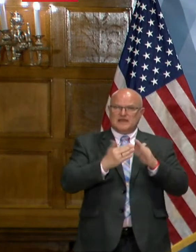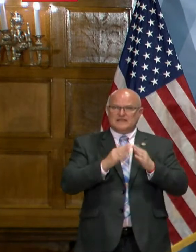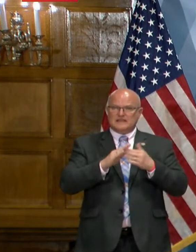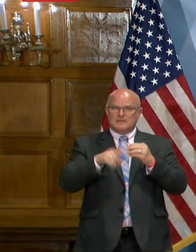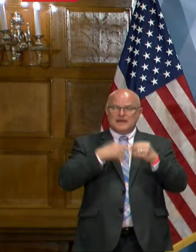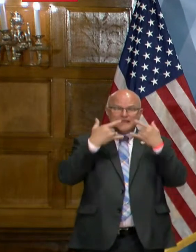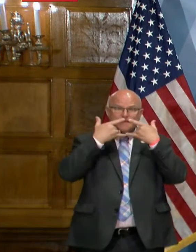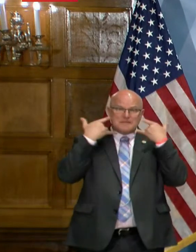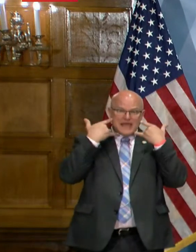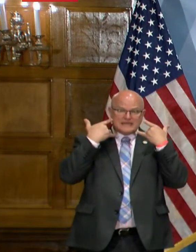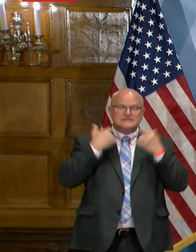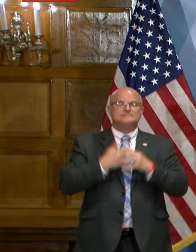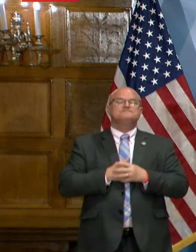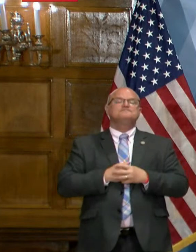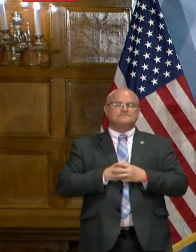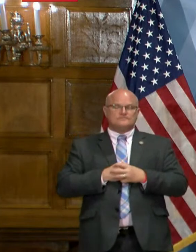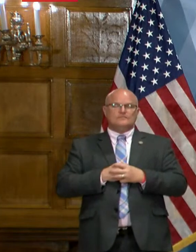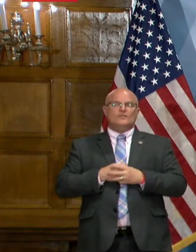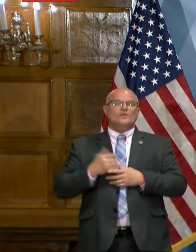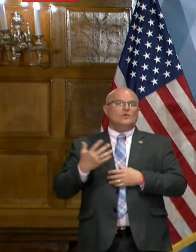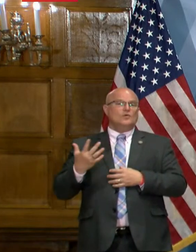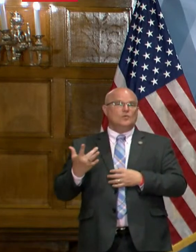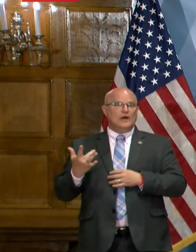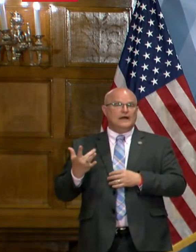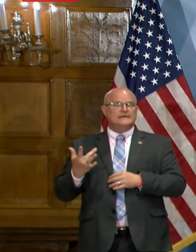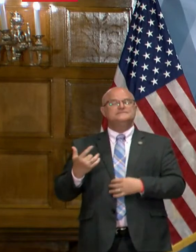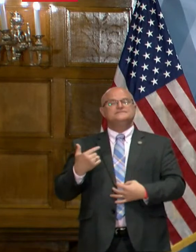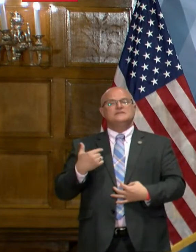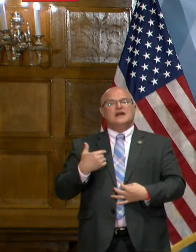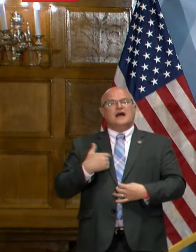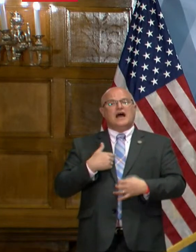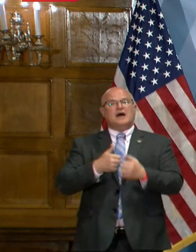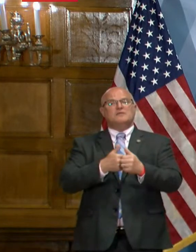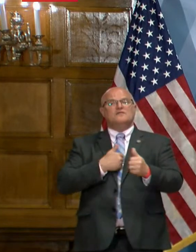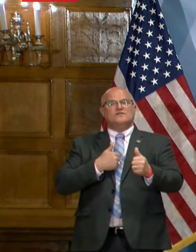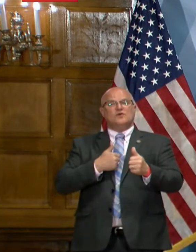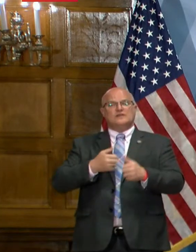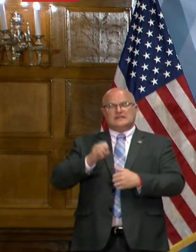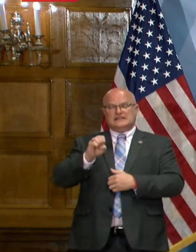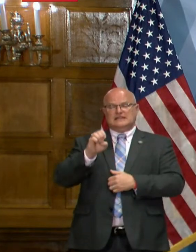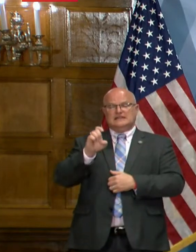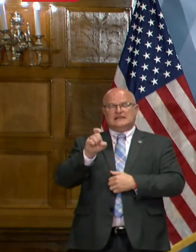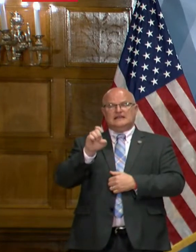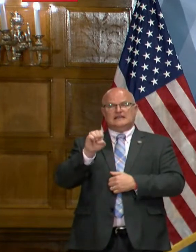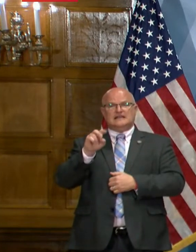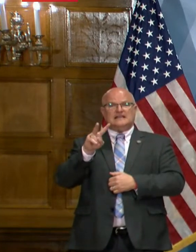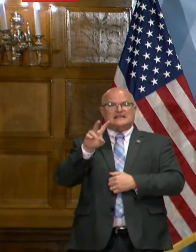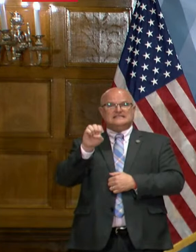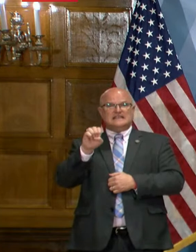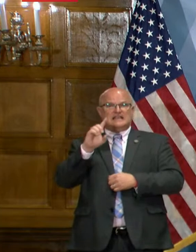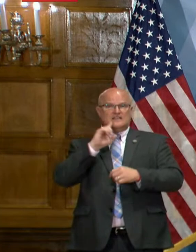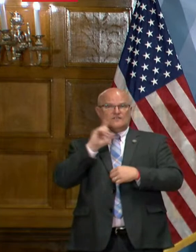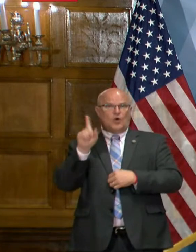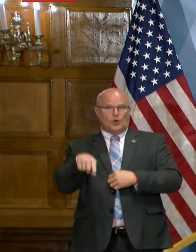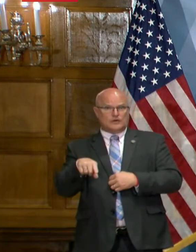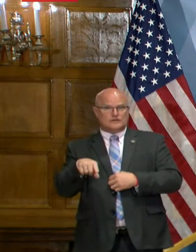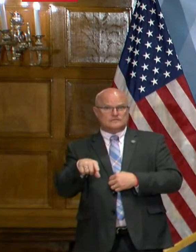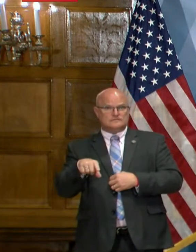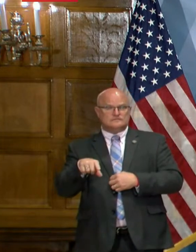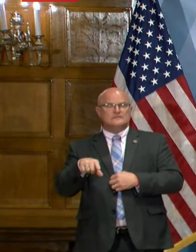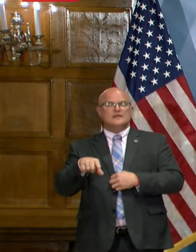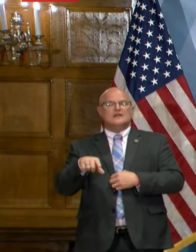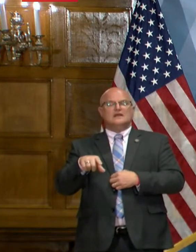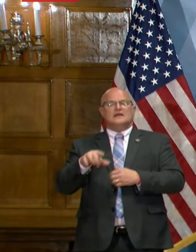the mask, and that is because I'm avoiding executive orders. We're